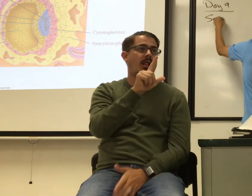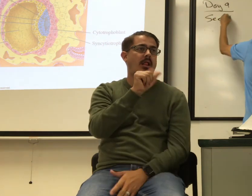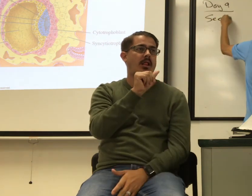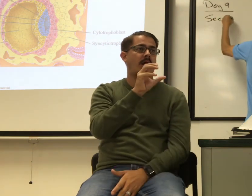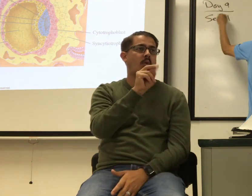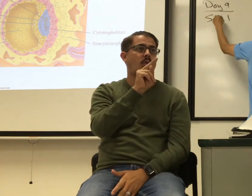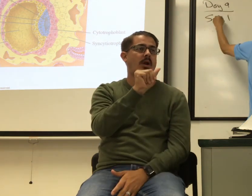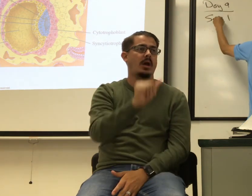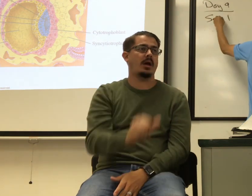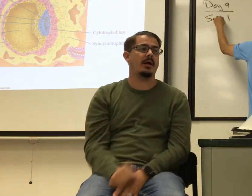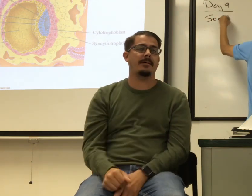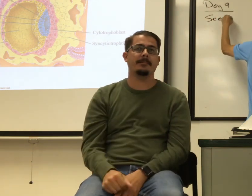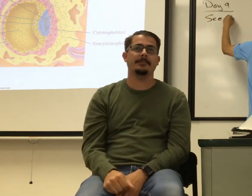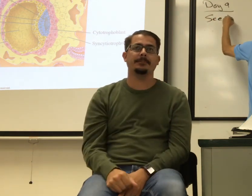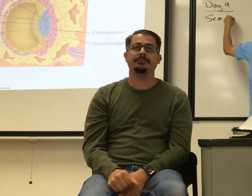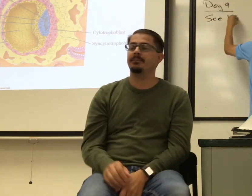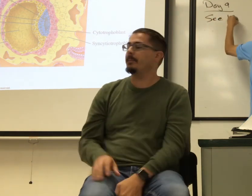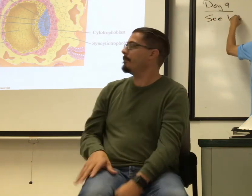See,